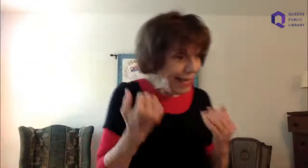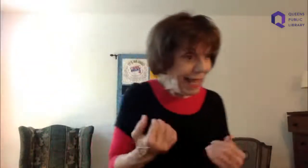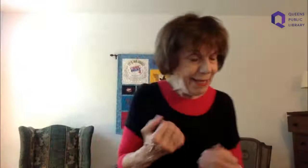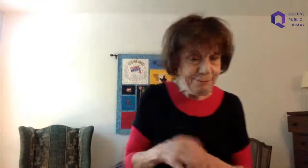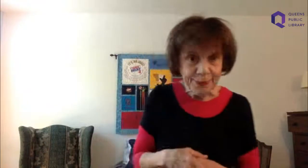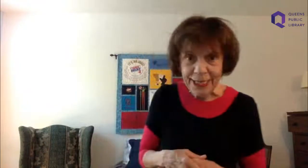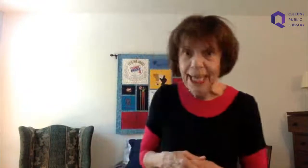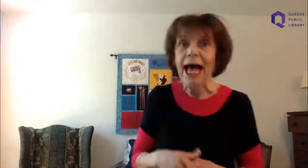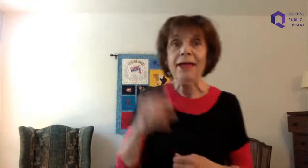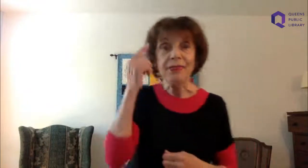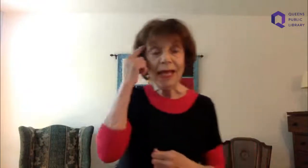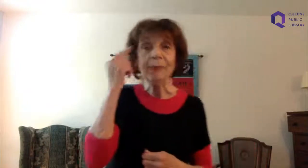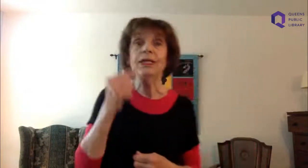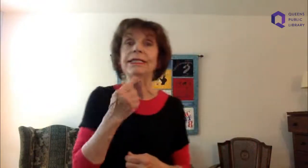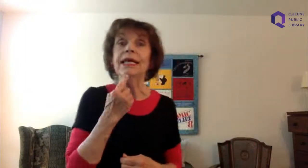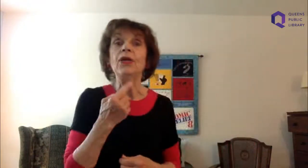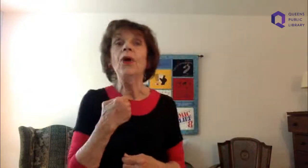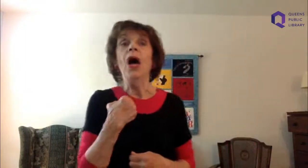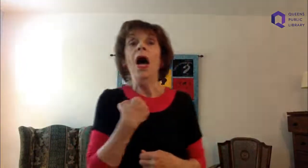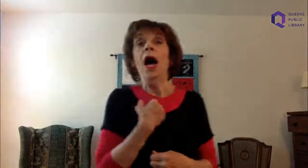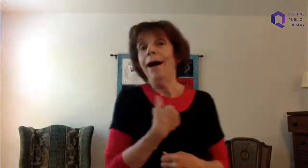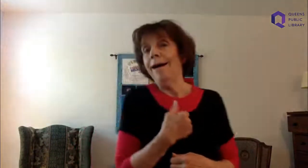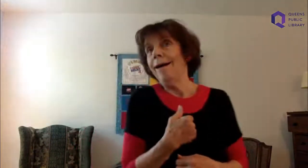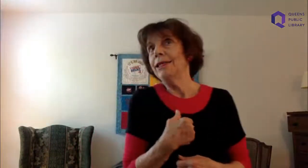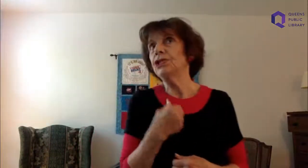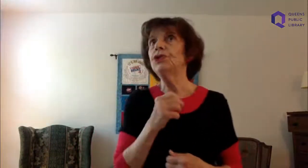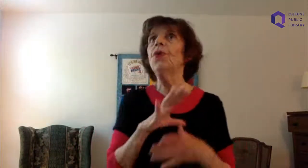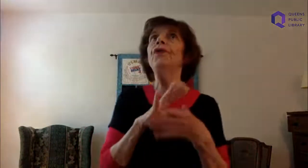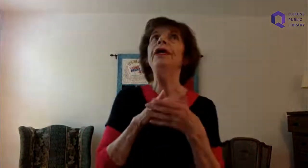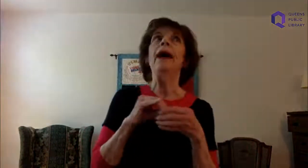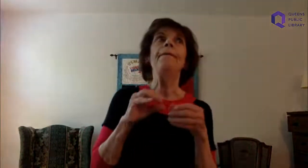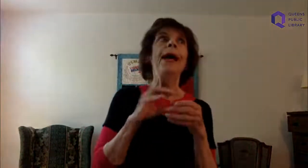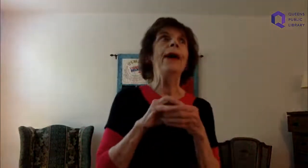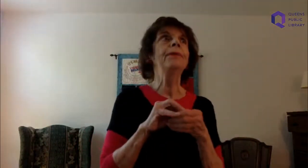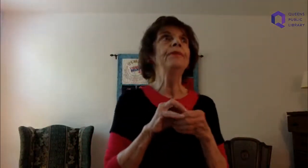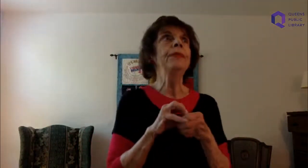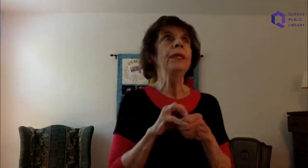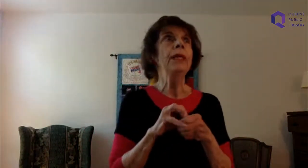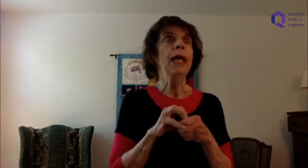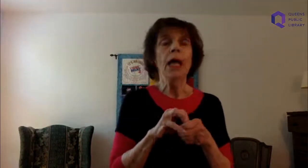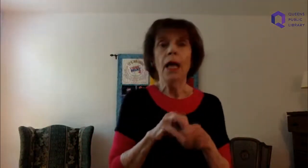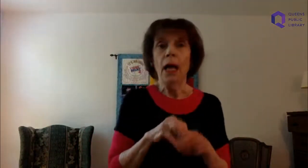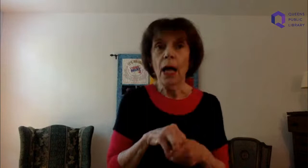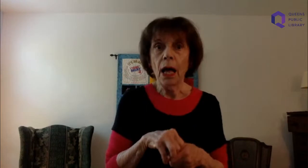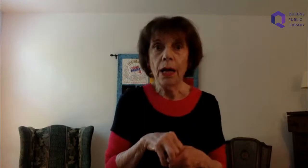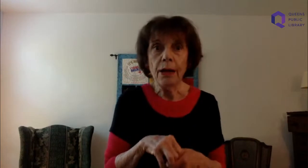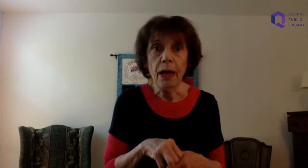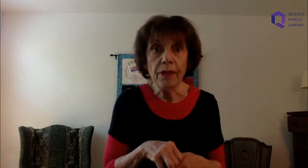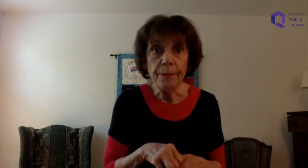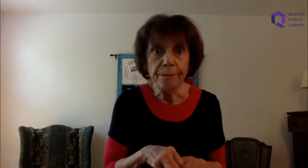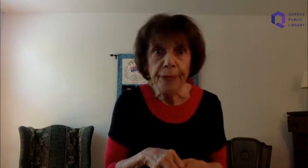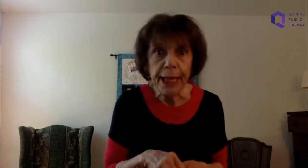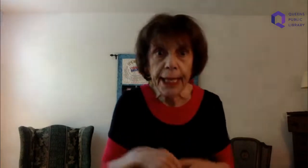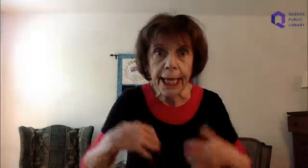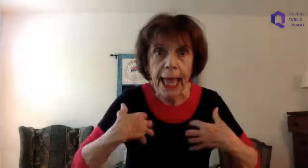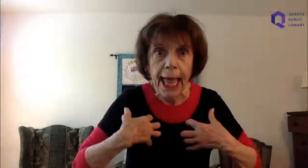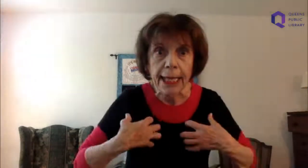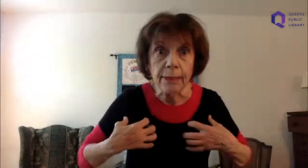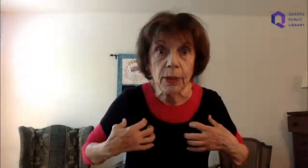today, I think I'm going to tell you a story about another big animal